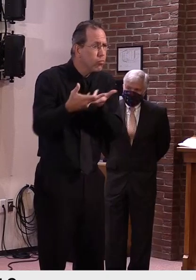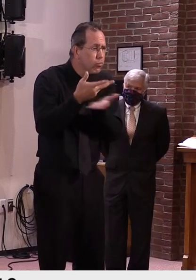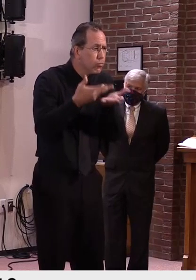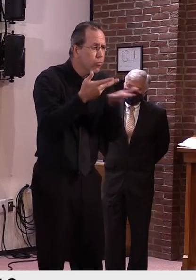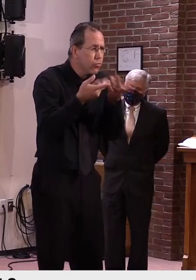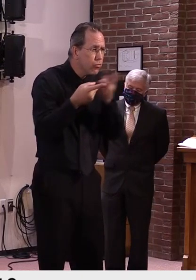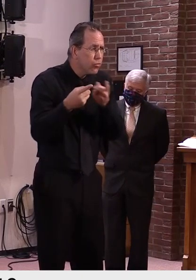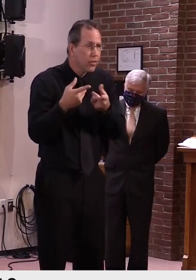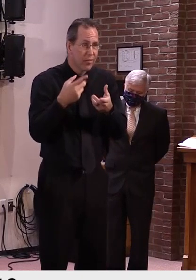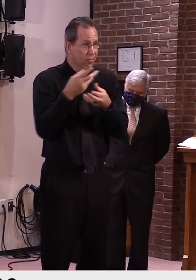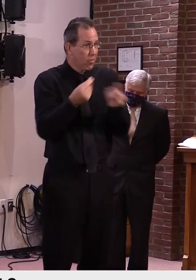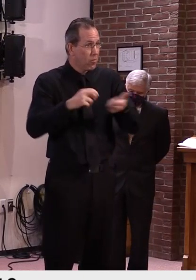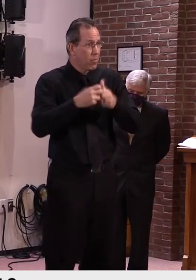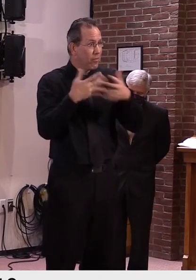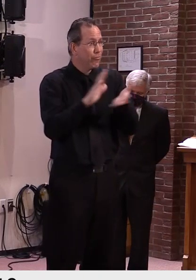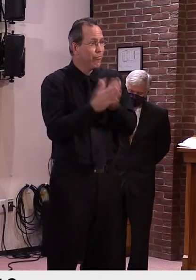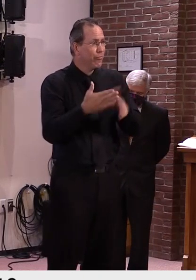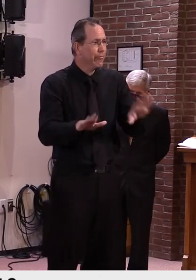here.